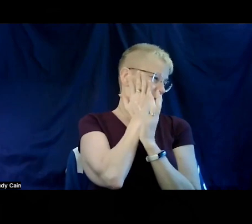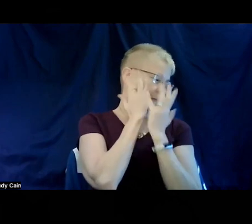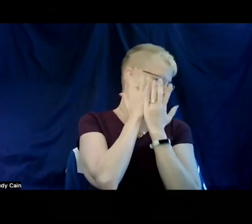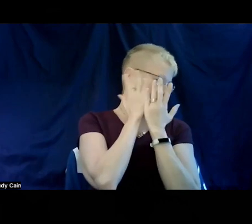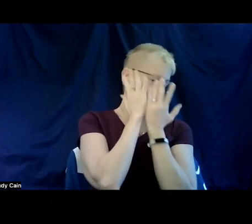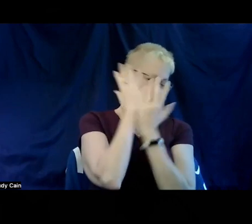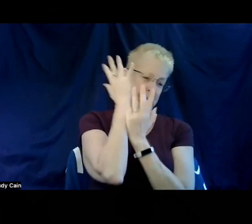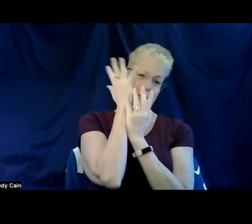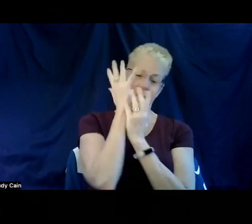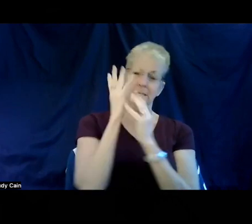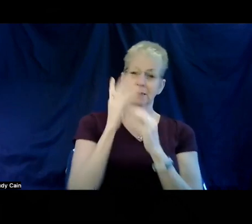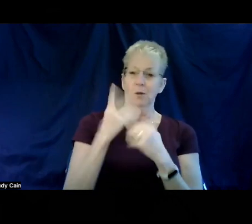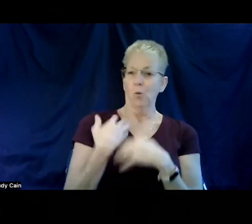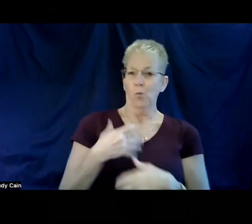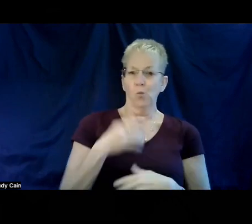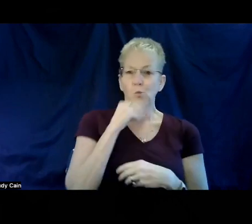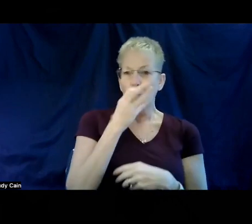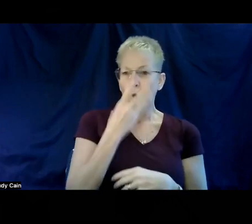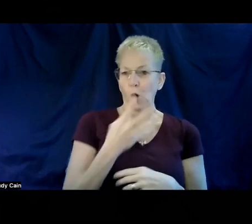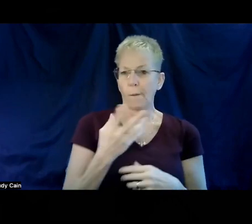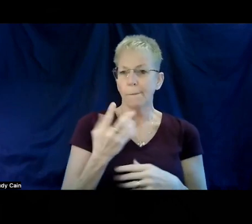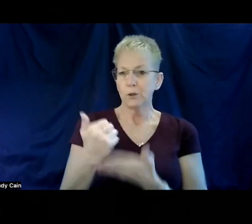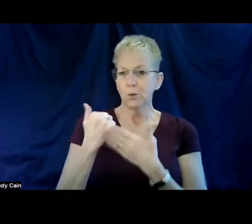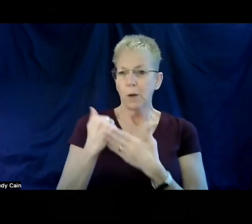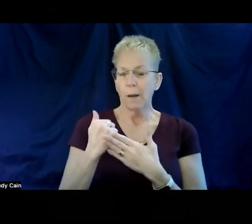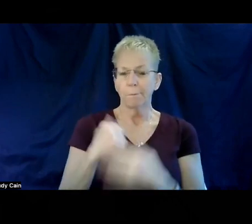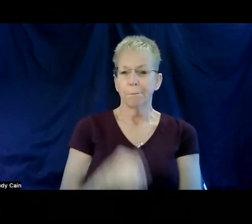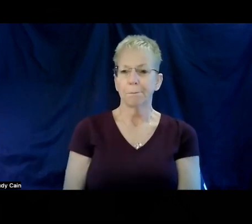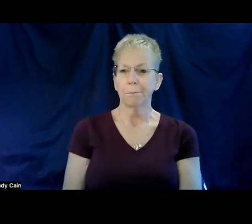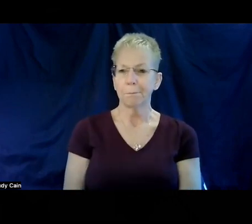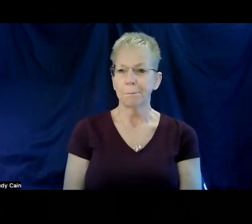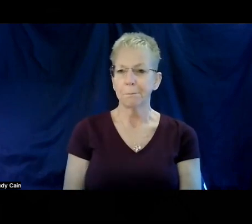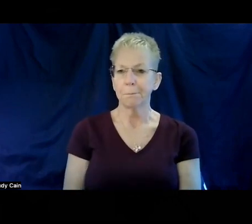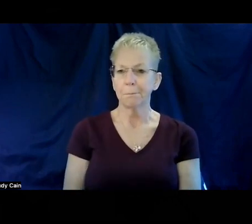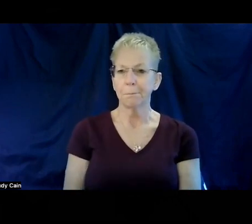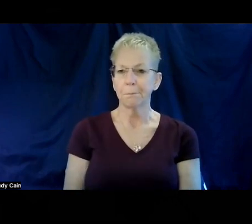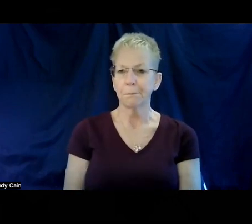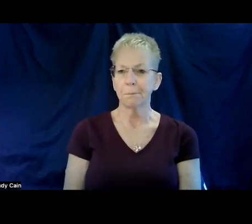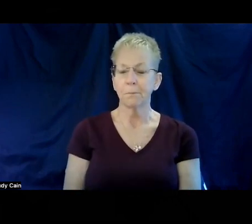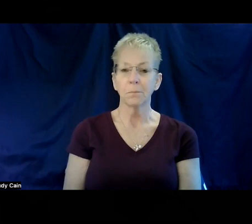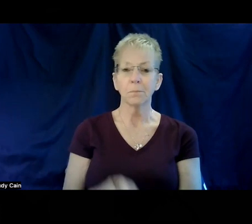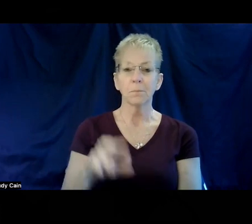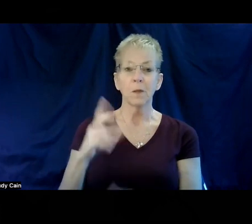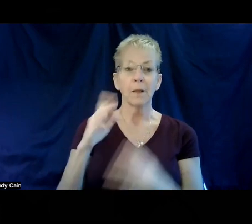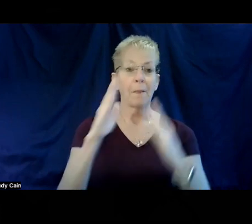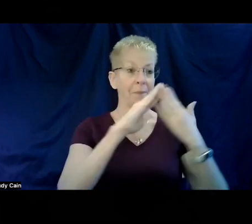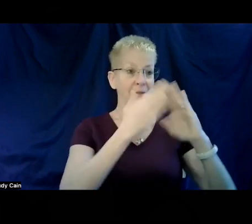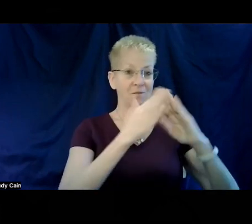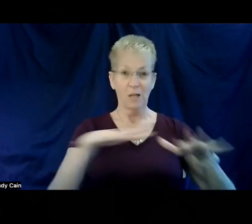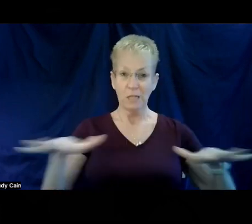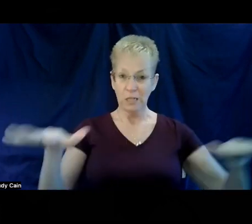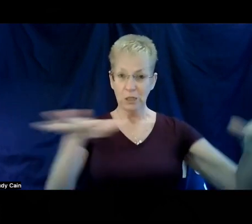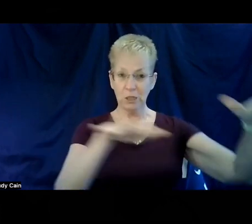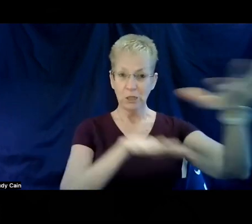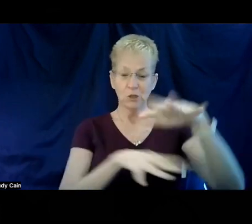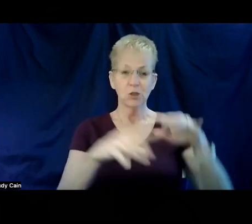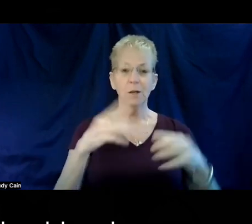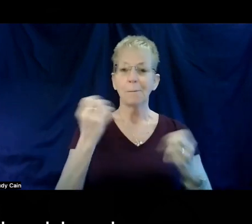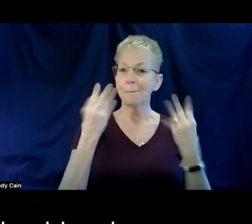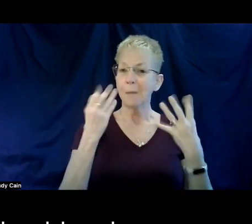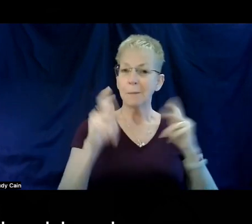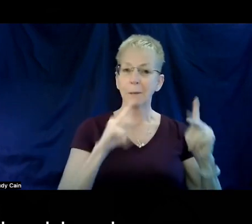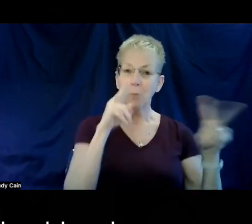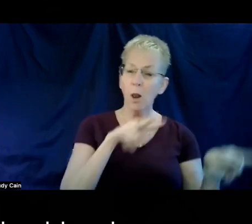the warm blood soothing in the darkness. Throughout the village, eyes turned skyward at the sound.